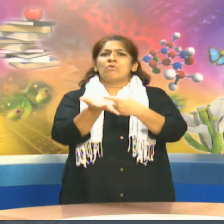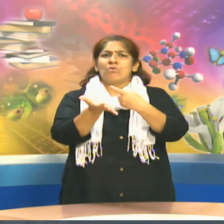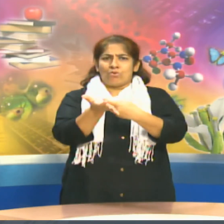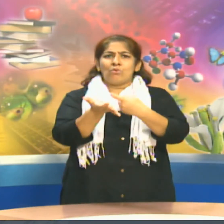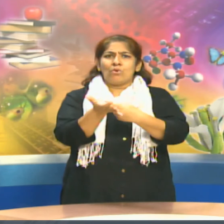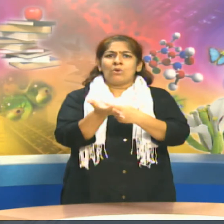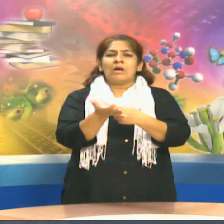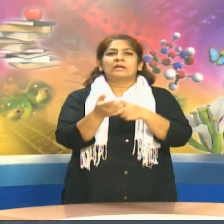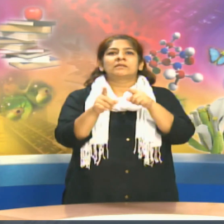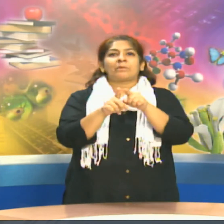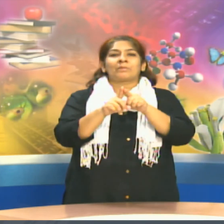rule.